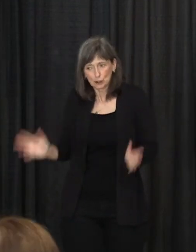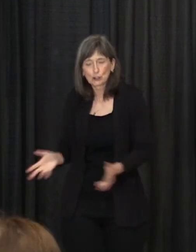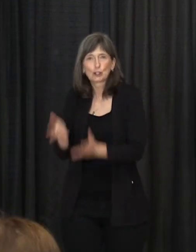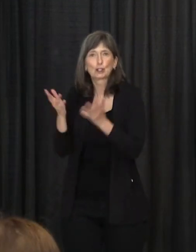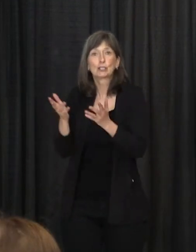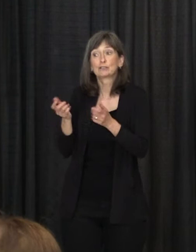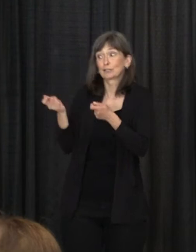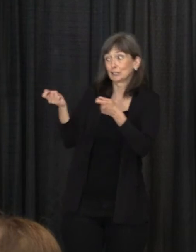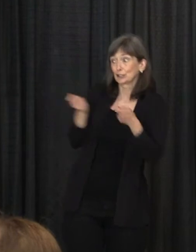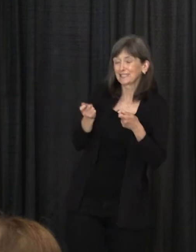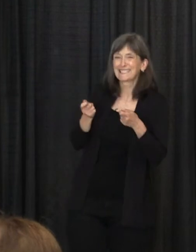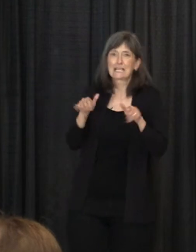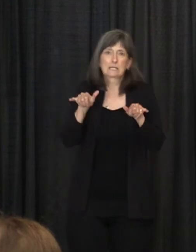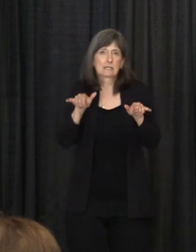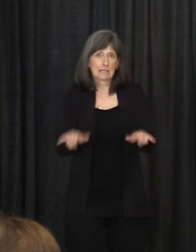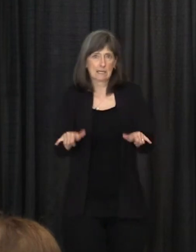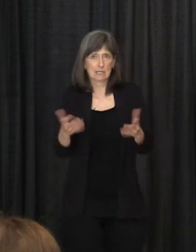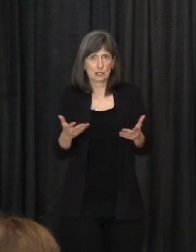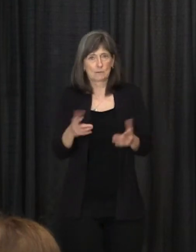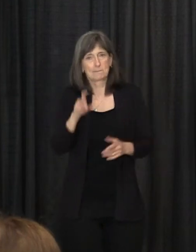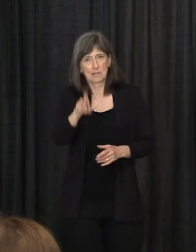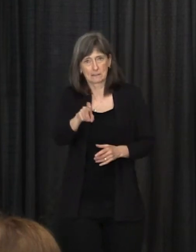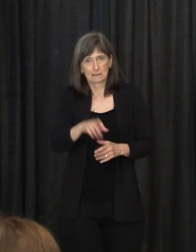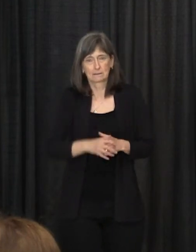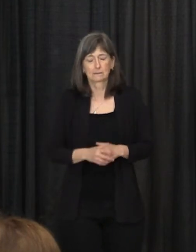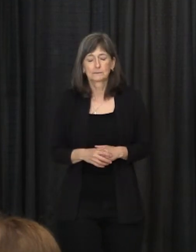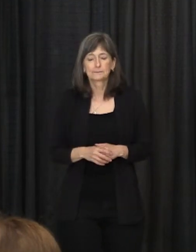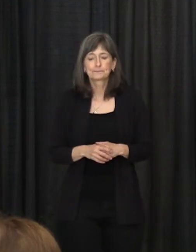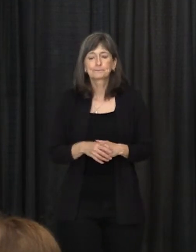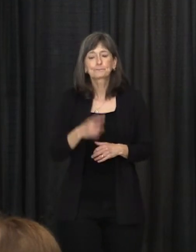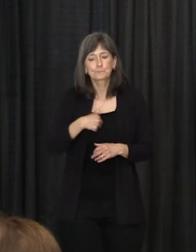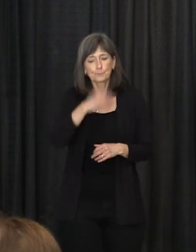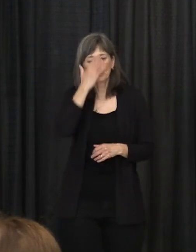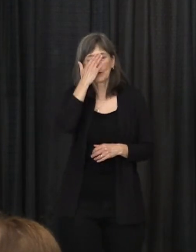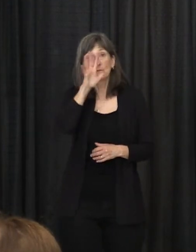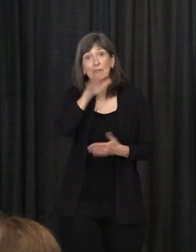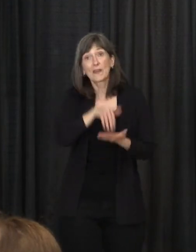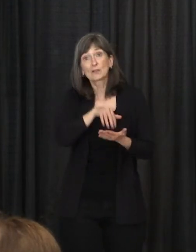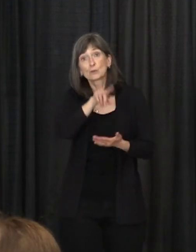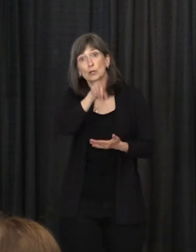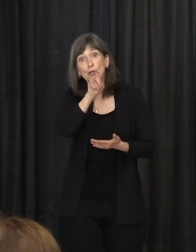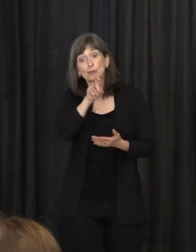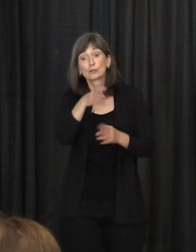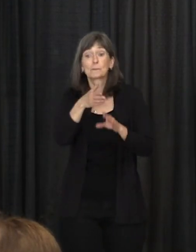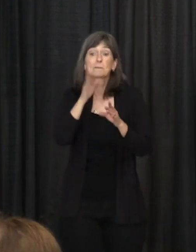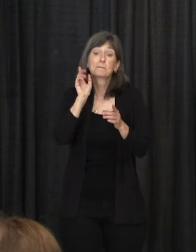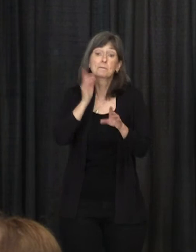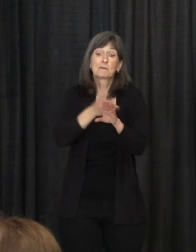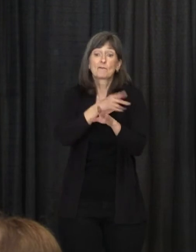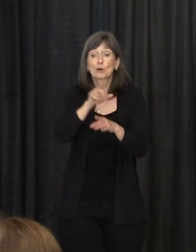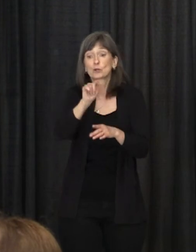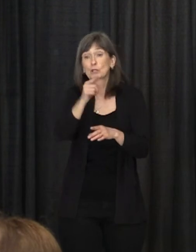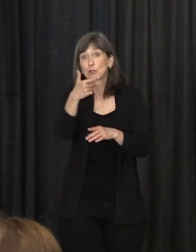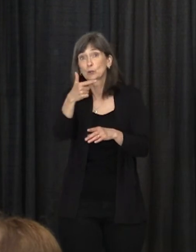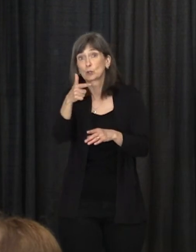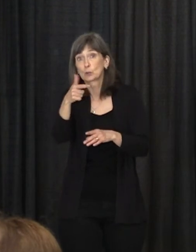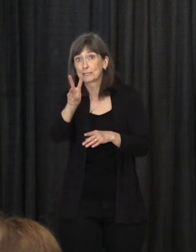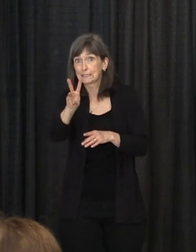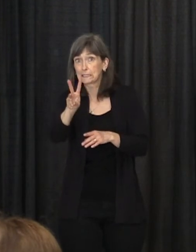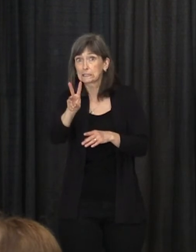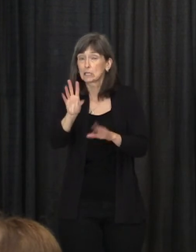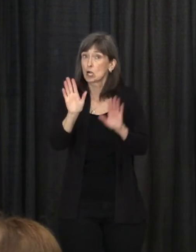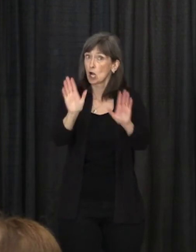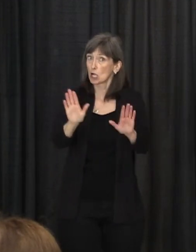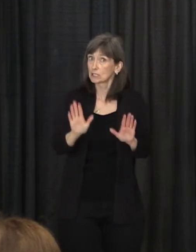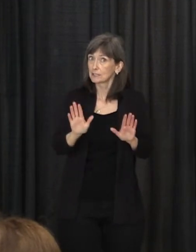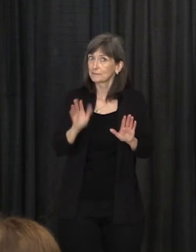the attraction and retention of immigrants. We know that a target of 5,100 by 2026 is a fantastic target if we get the